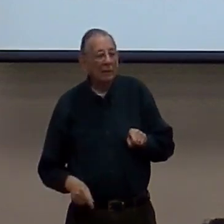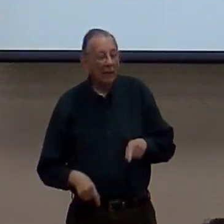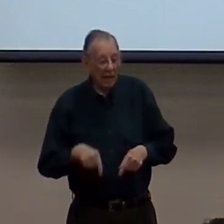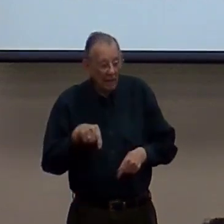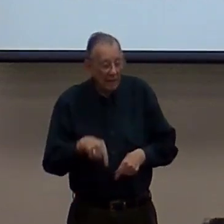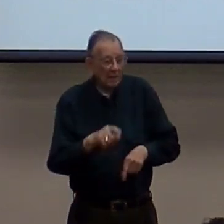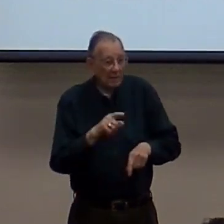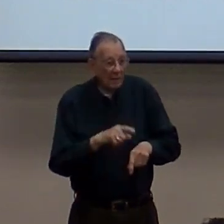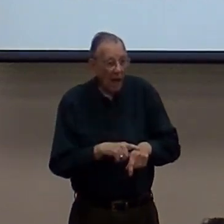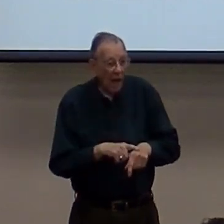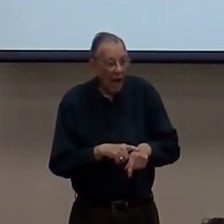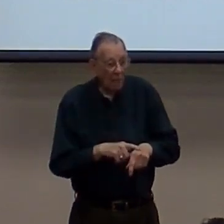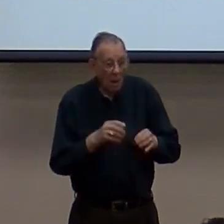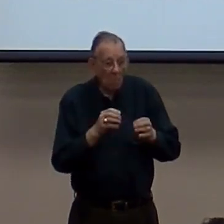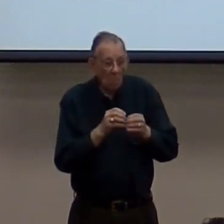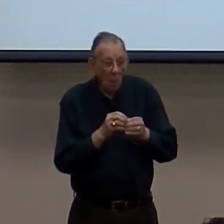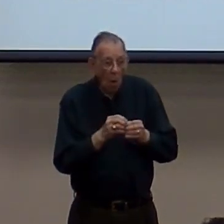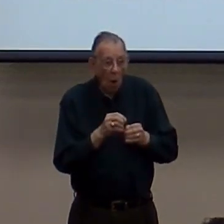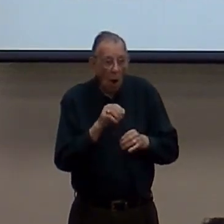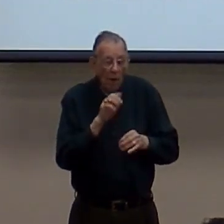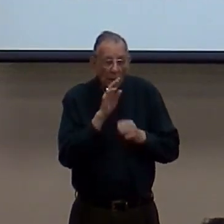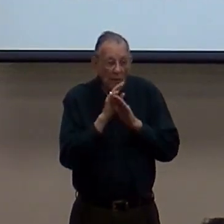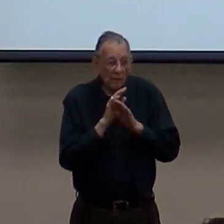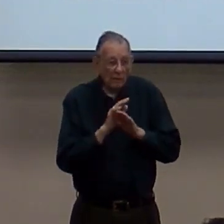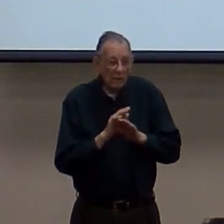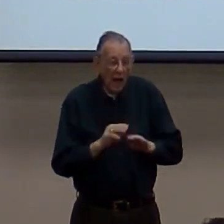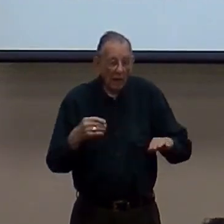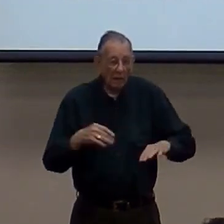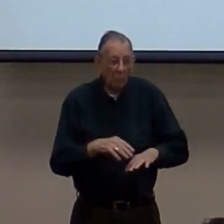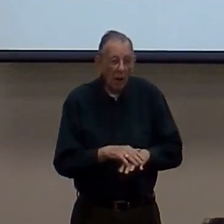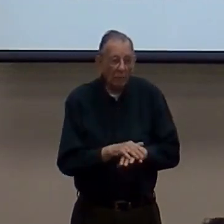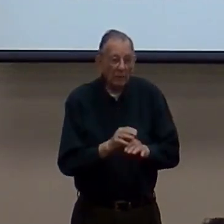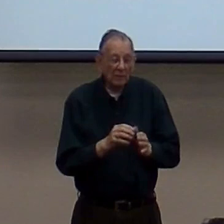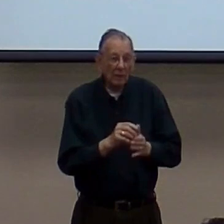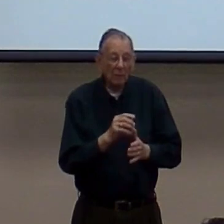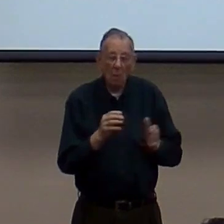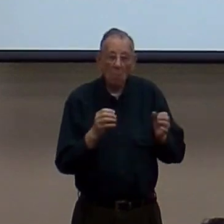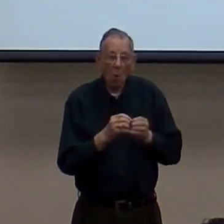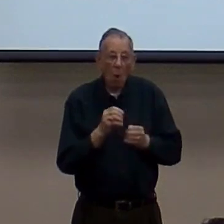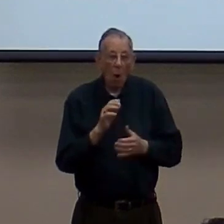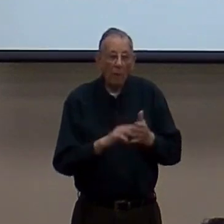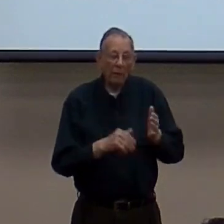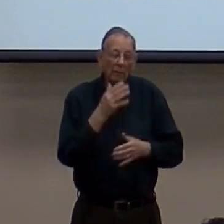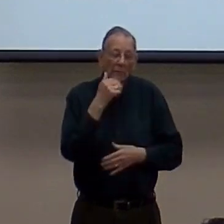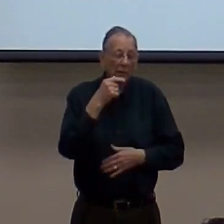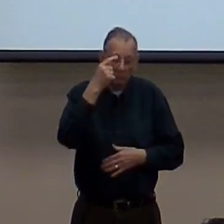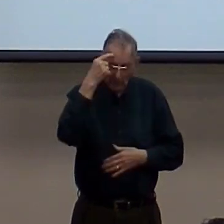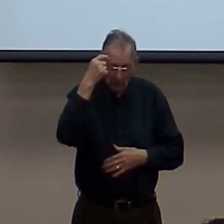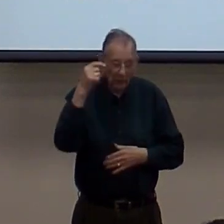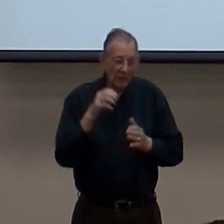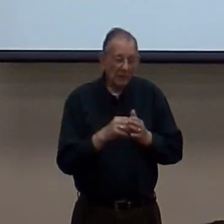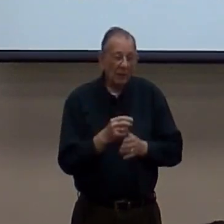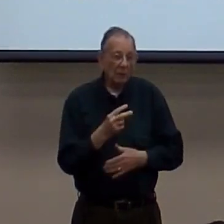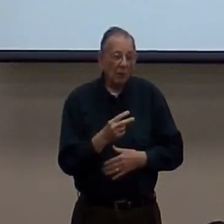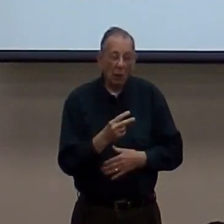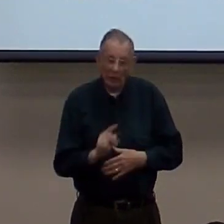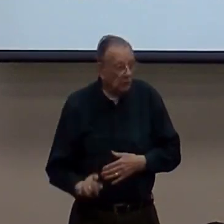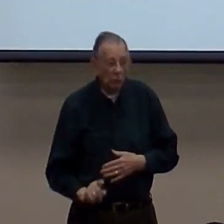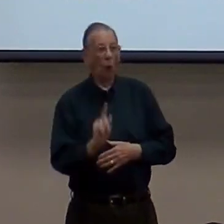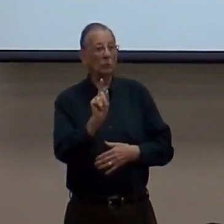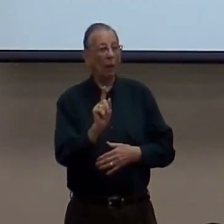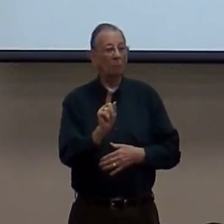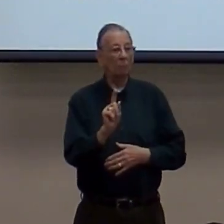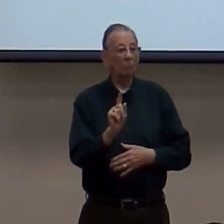this time more than in silent providence, chapter 1. More than in a sleepy dream, chapter 2. No, he shows